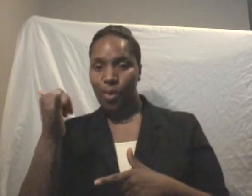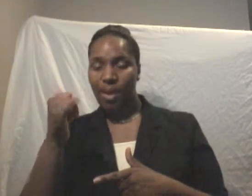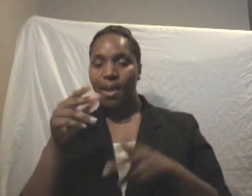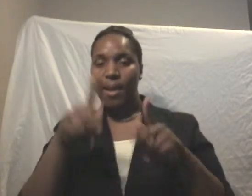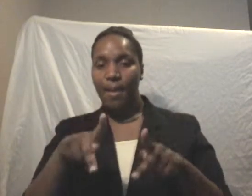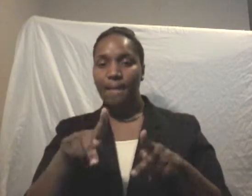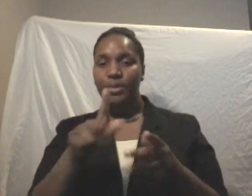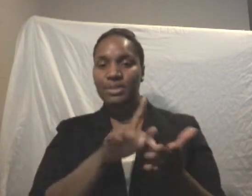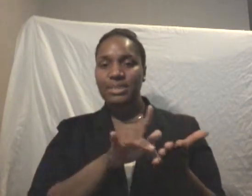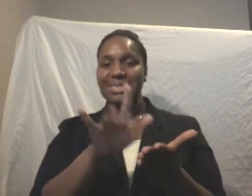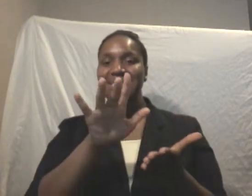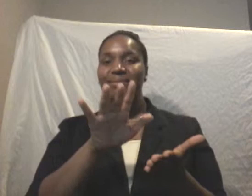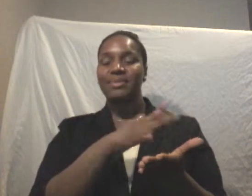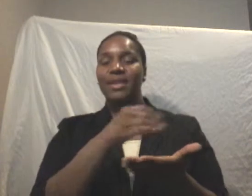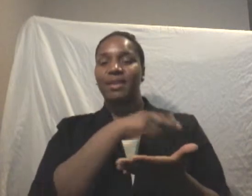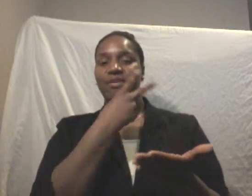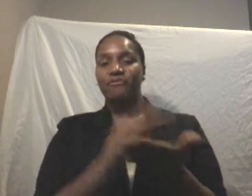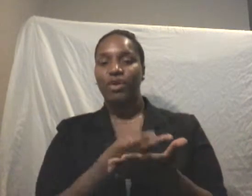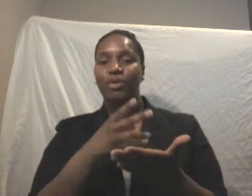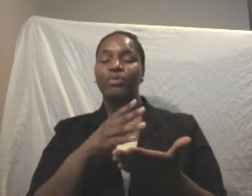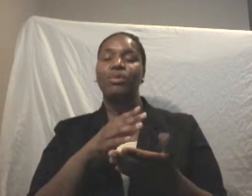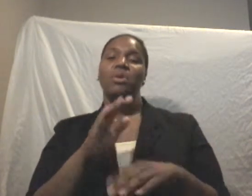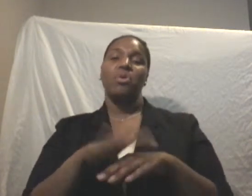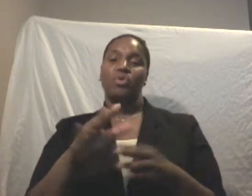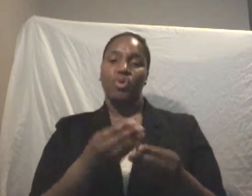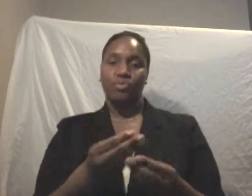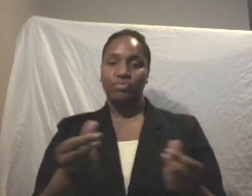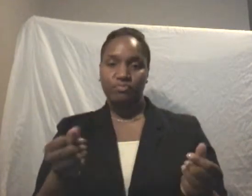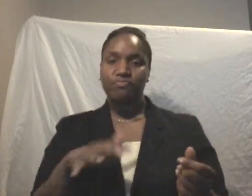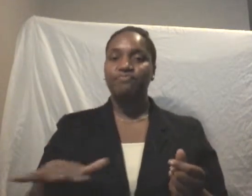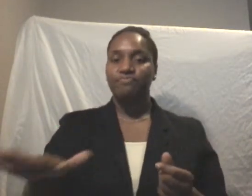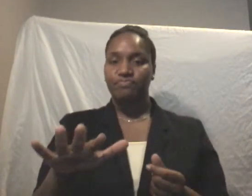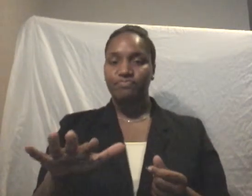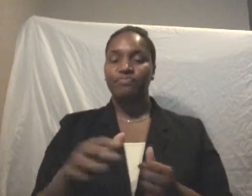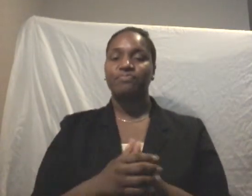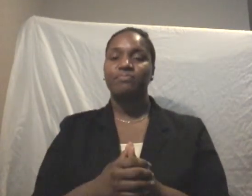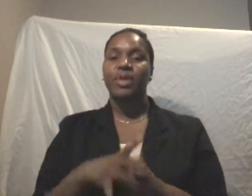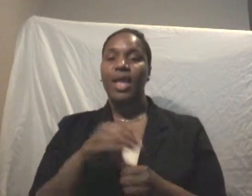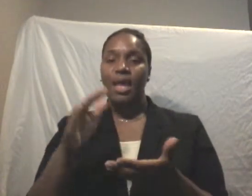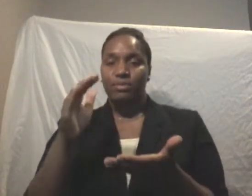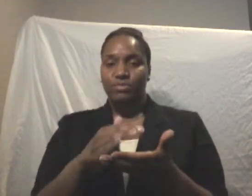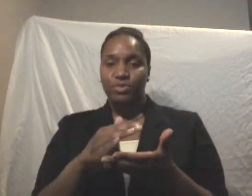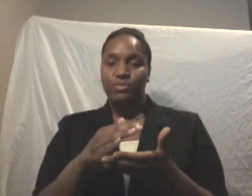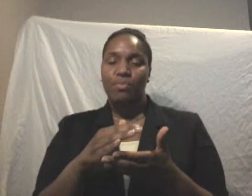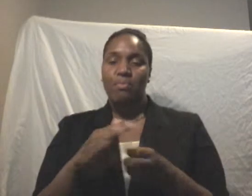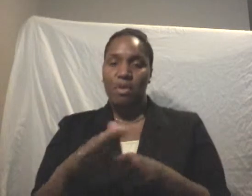your premises, and then a small amount of coverage that would provide for improvements and